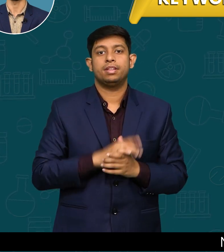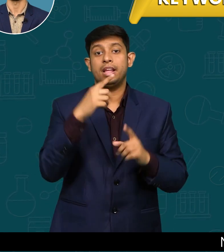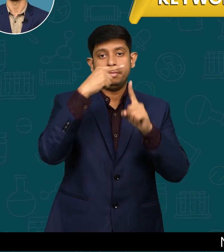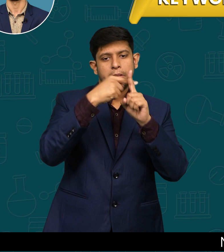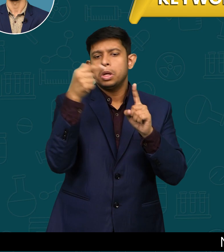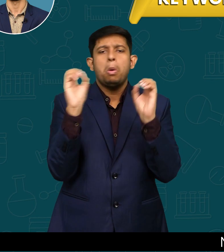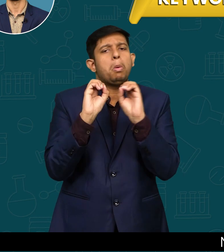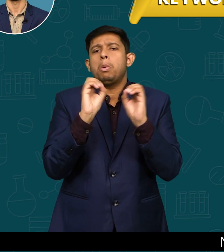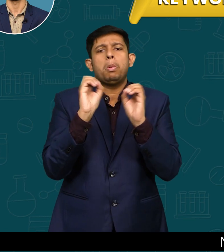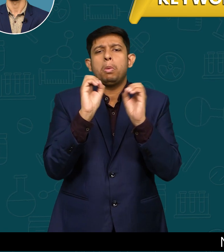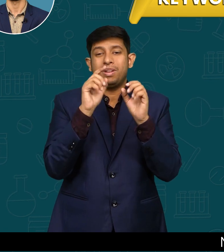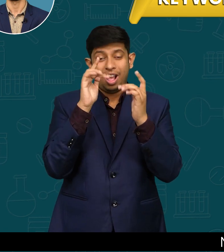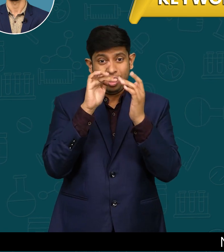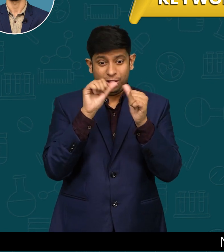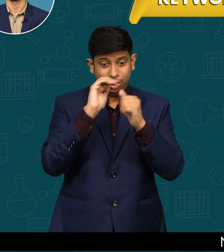Neutron.